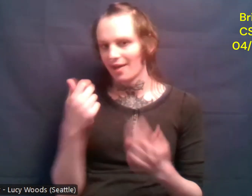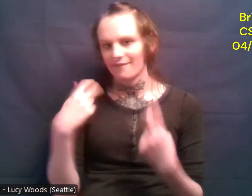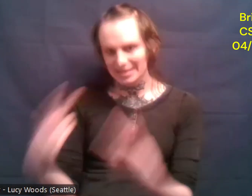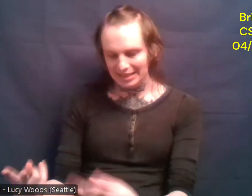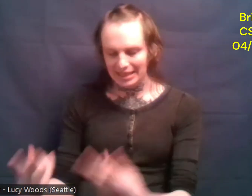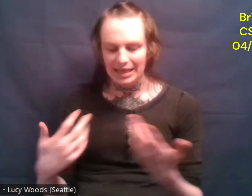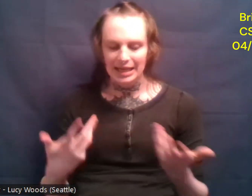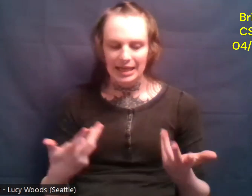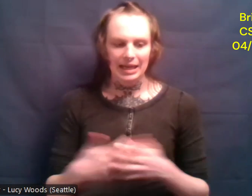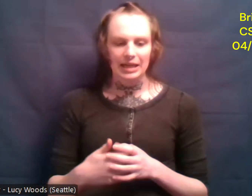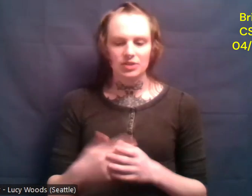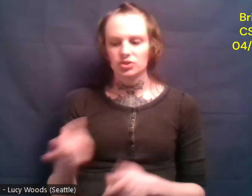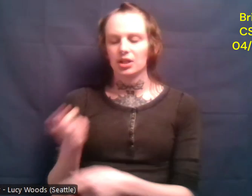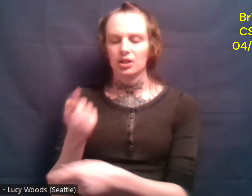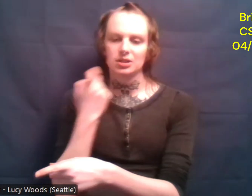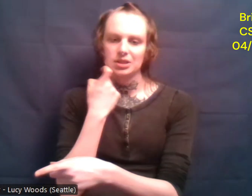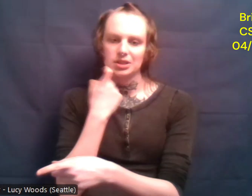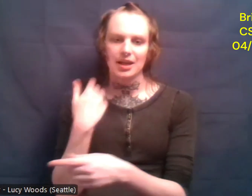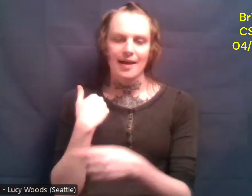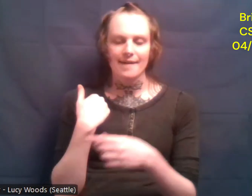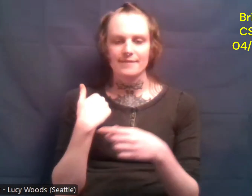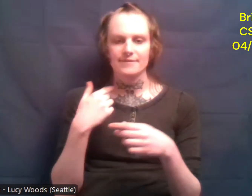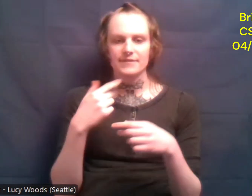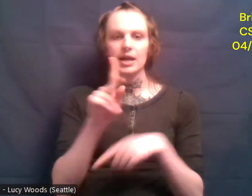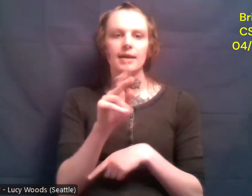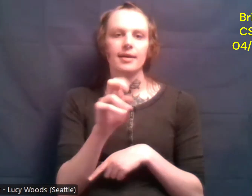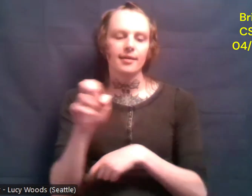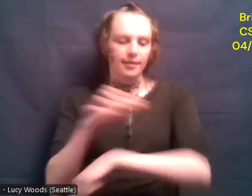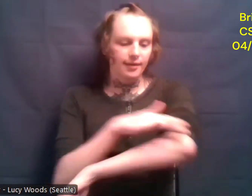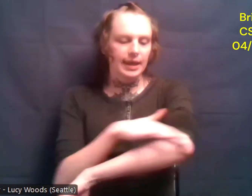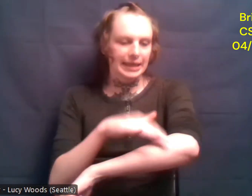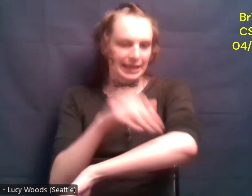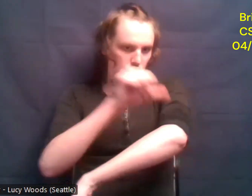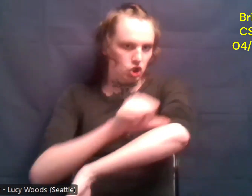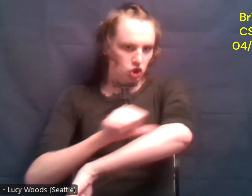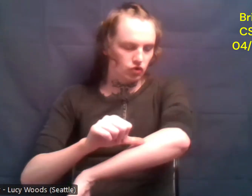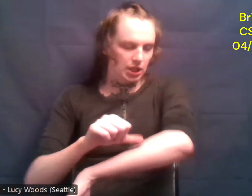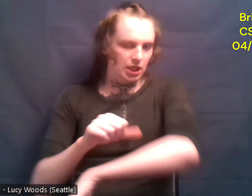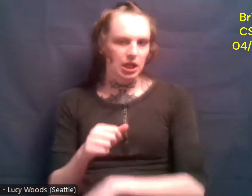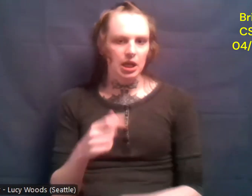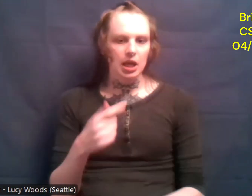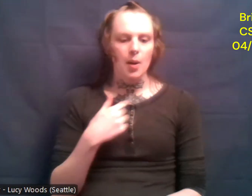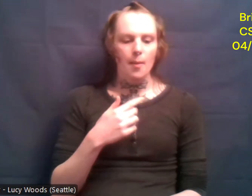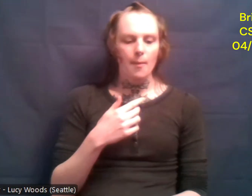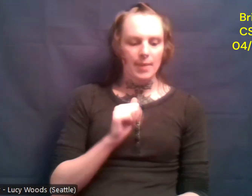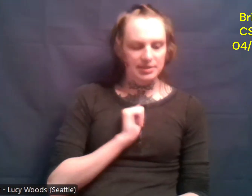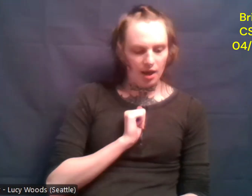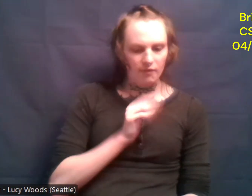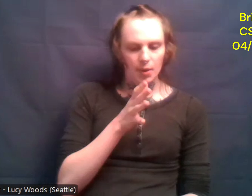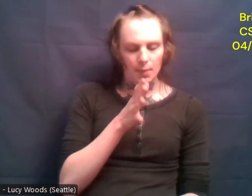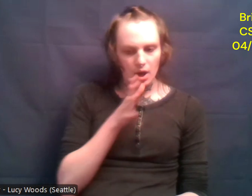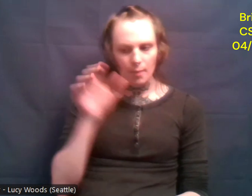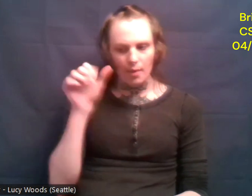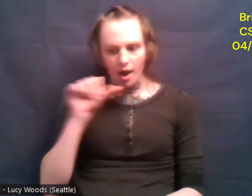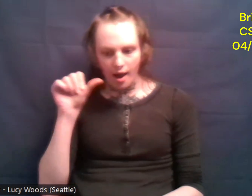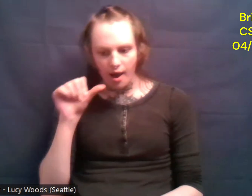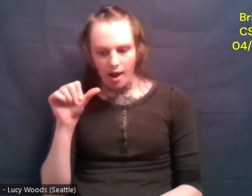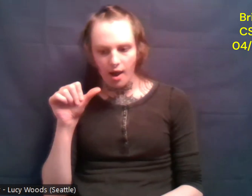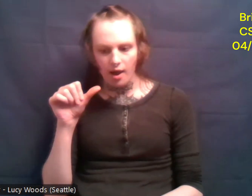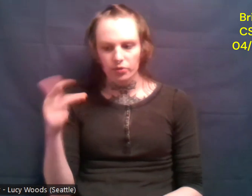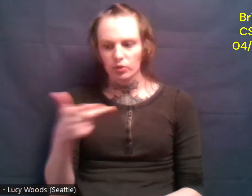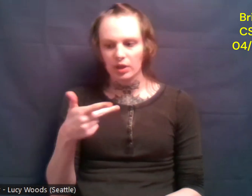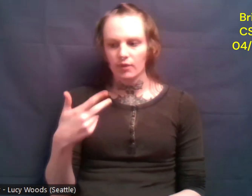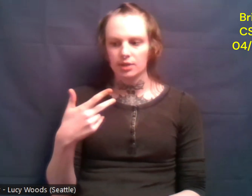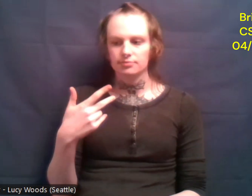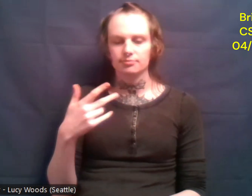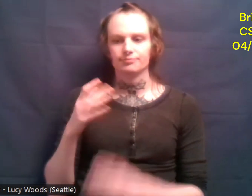just had knee surgery. My aunt was there with her. My mom was there with her. I was there with her a few days ago, and she gave me crap about not seeing her. And